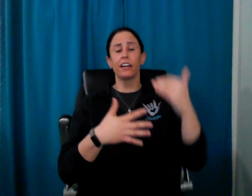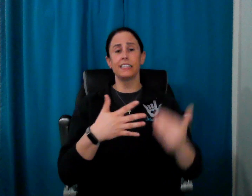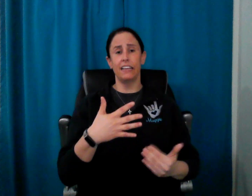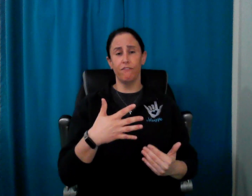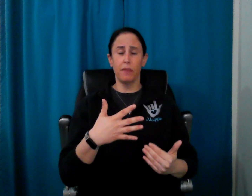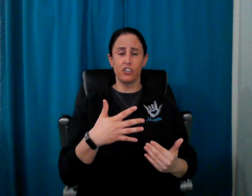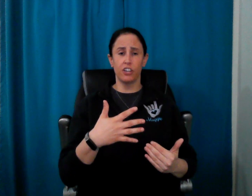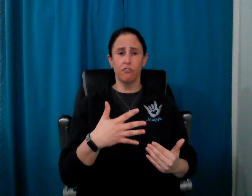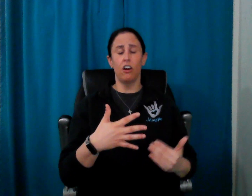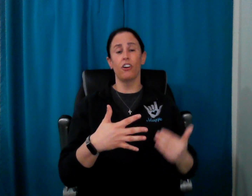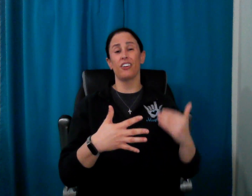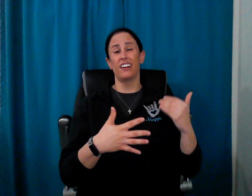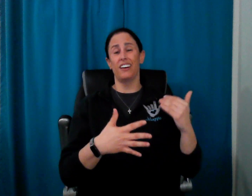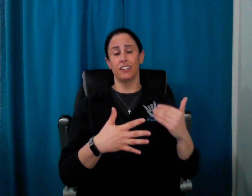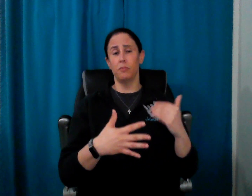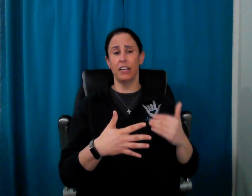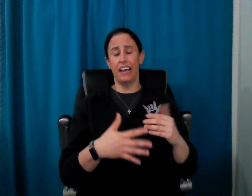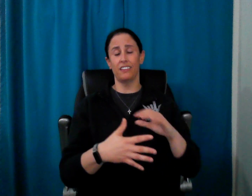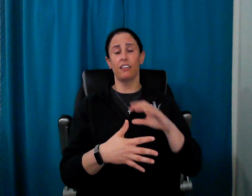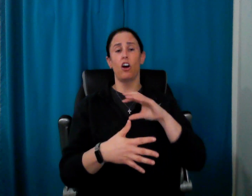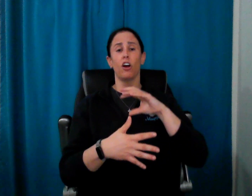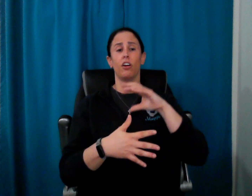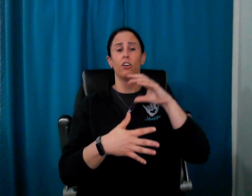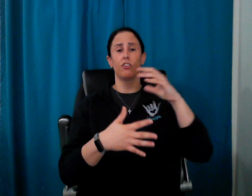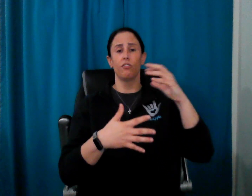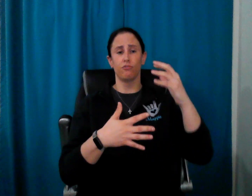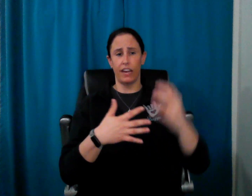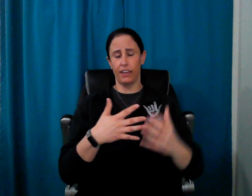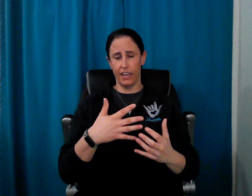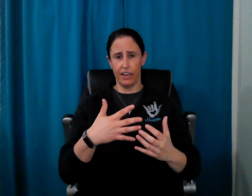organize the information on our non-dominant hand, our ranking hand.